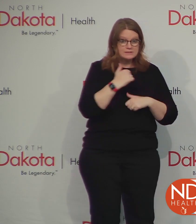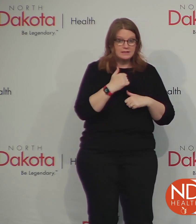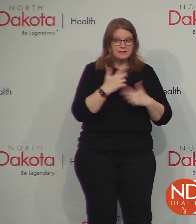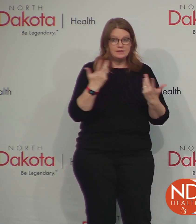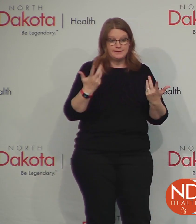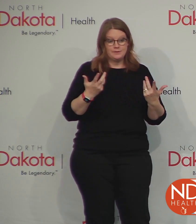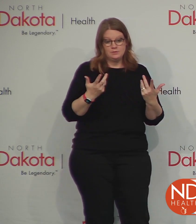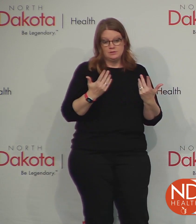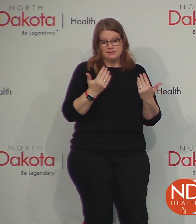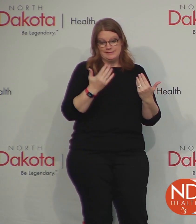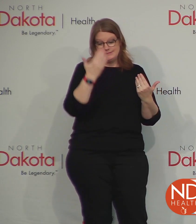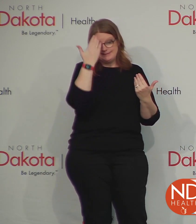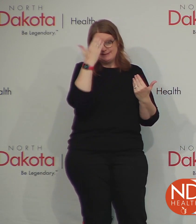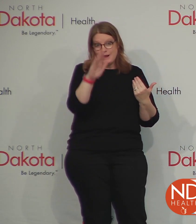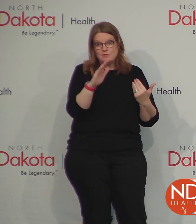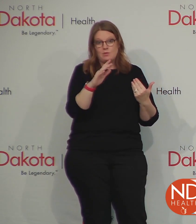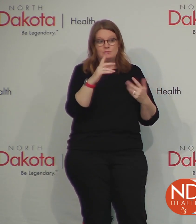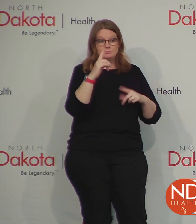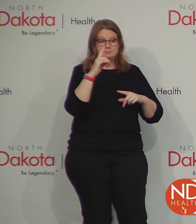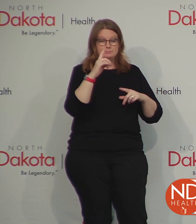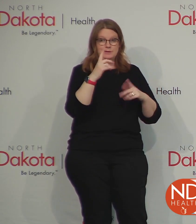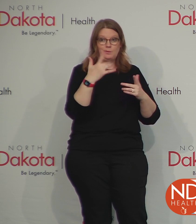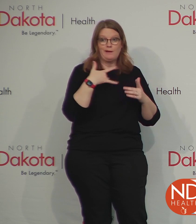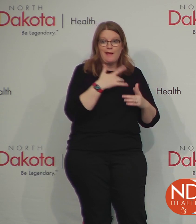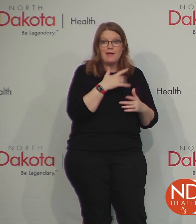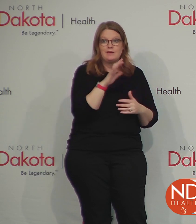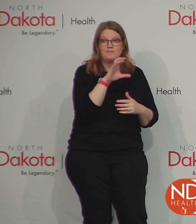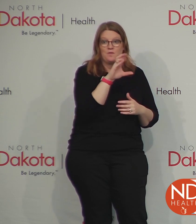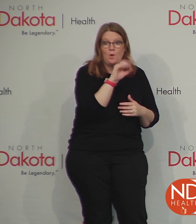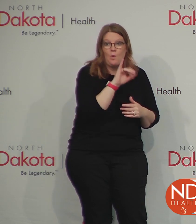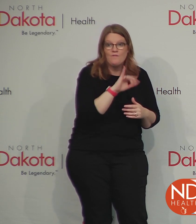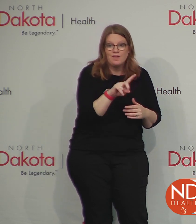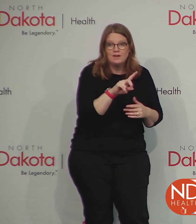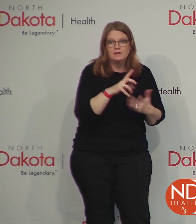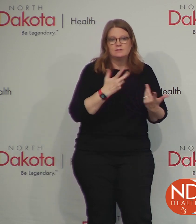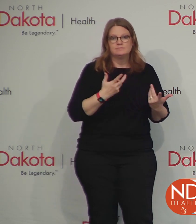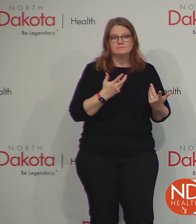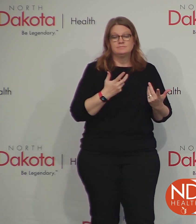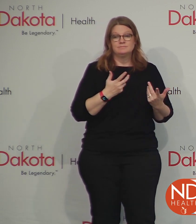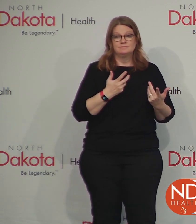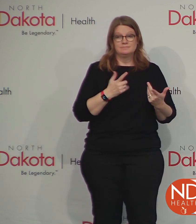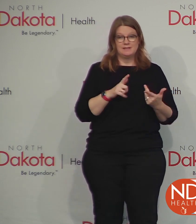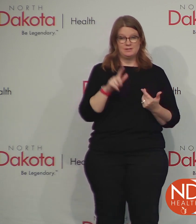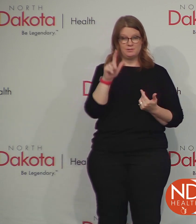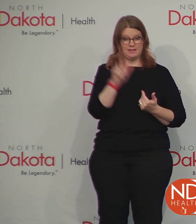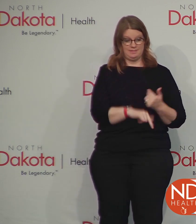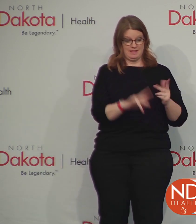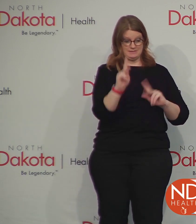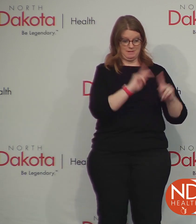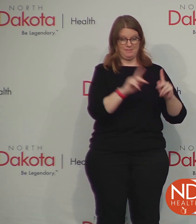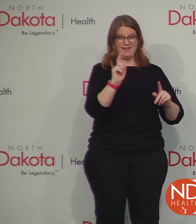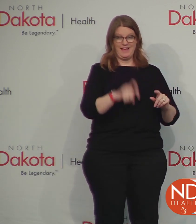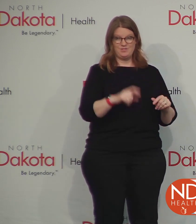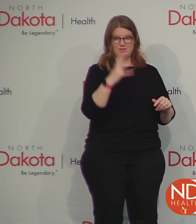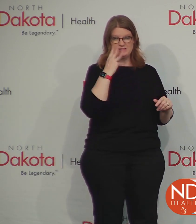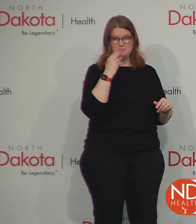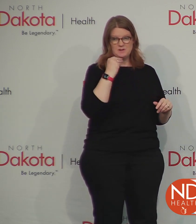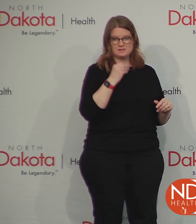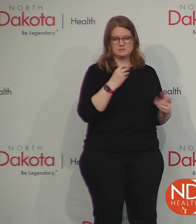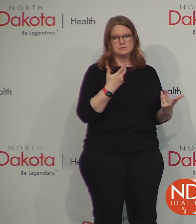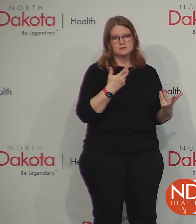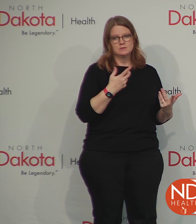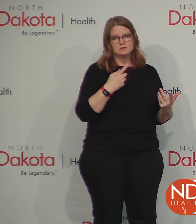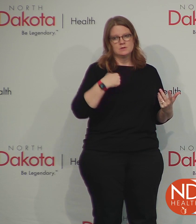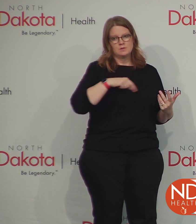get. And for me, I believe that the less people that ever have to experience it, the better we are.